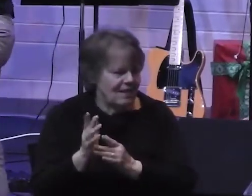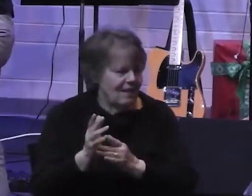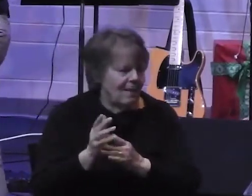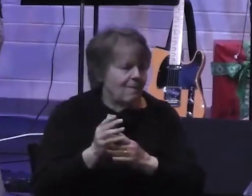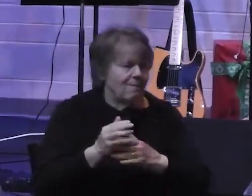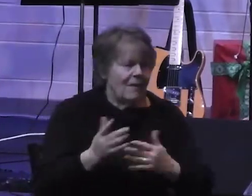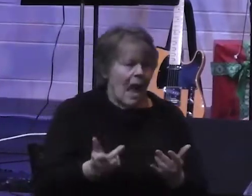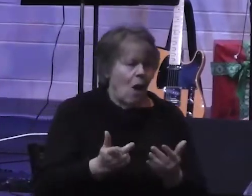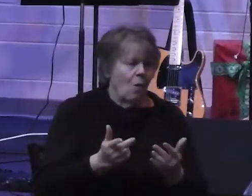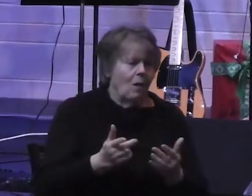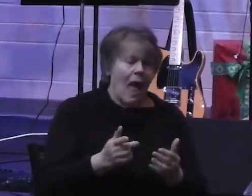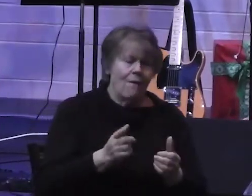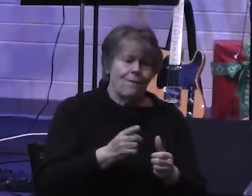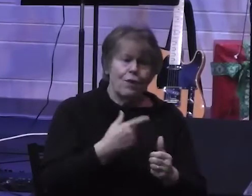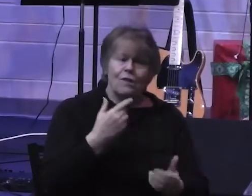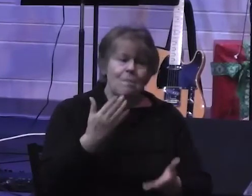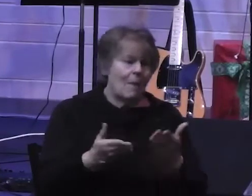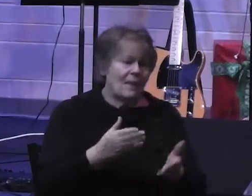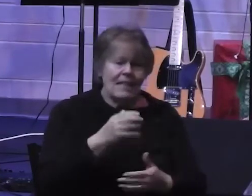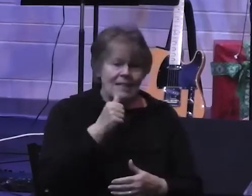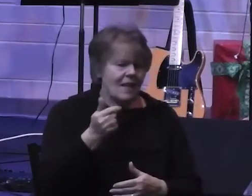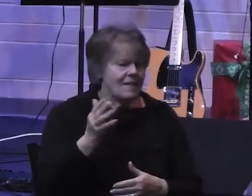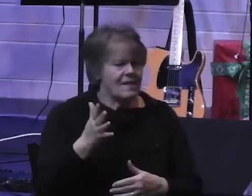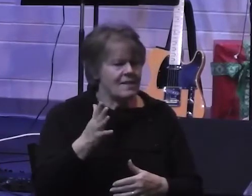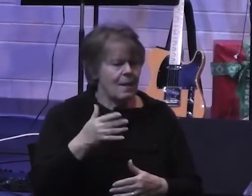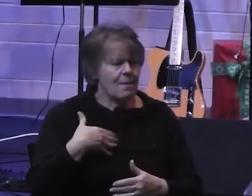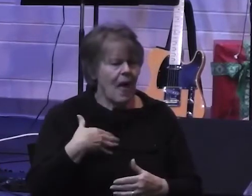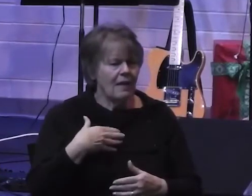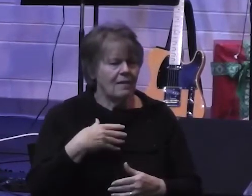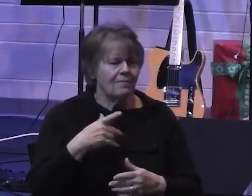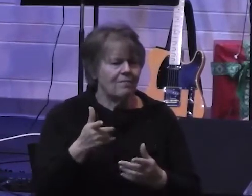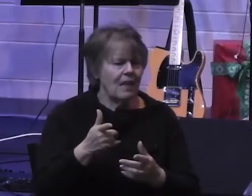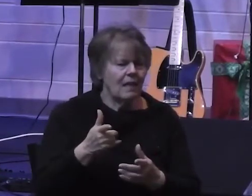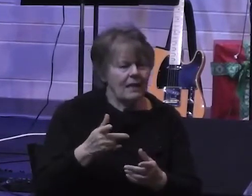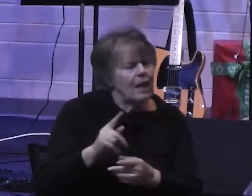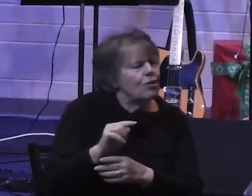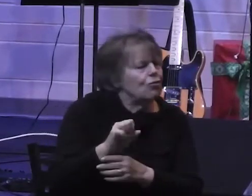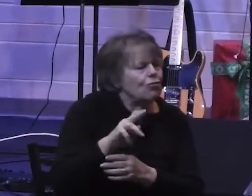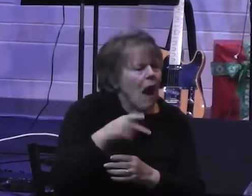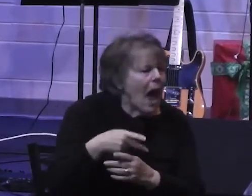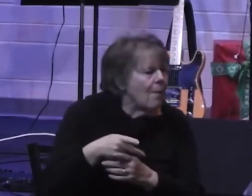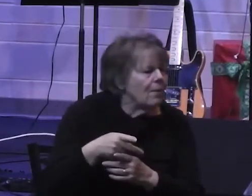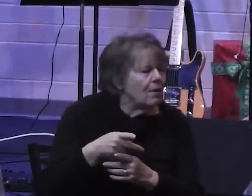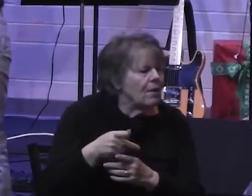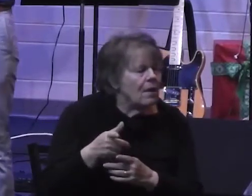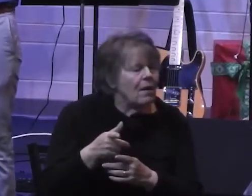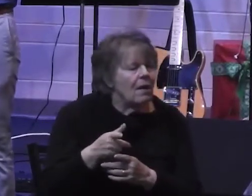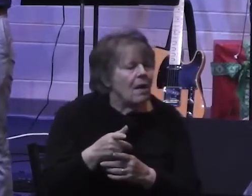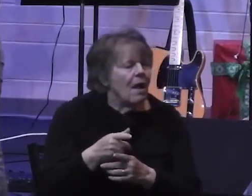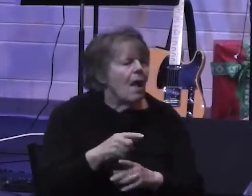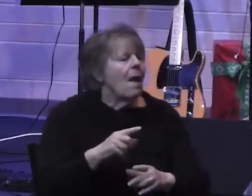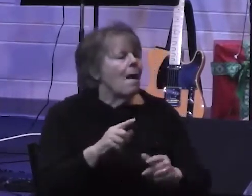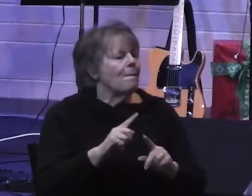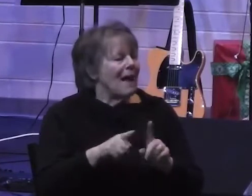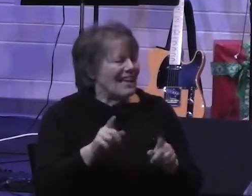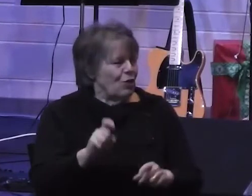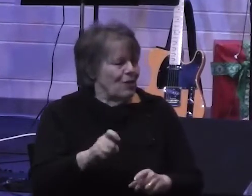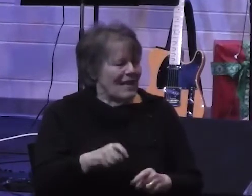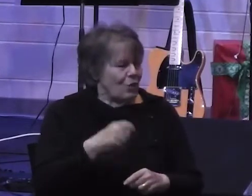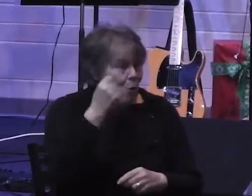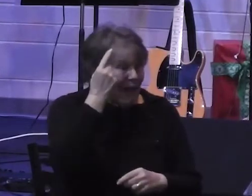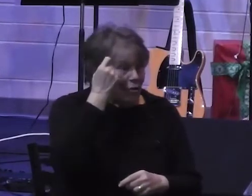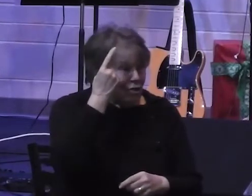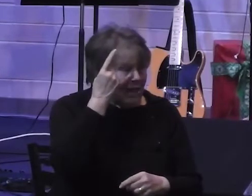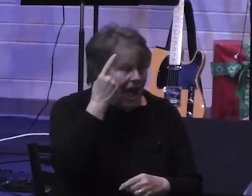seem like a trap, so let me help us understand why. A couple things. First thing to understand is this